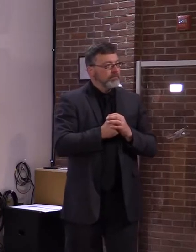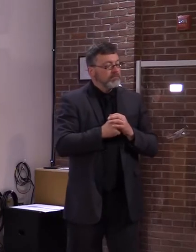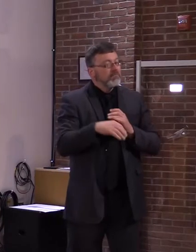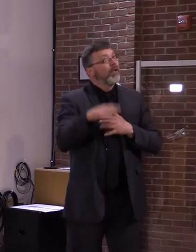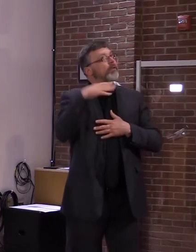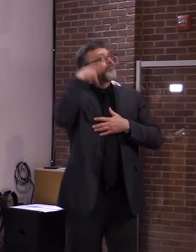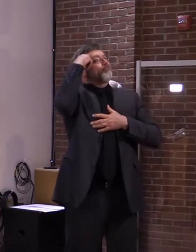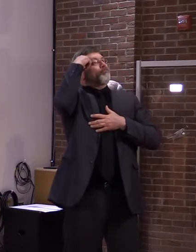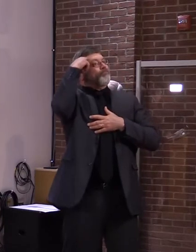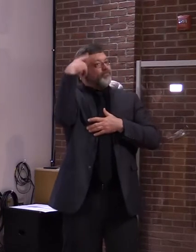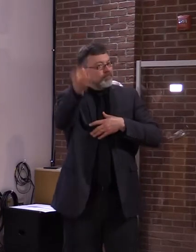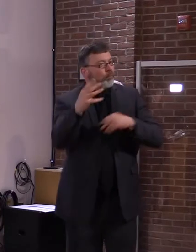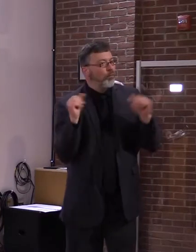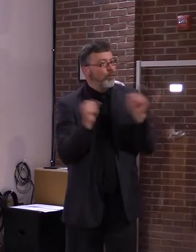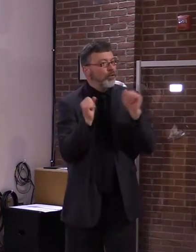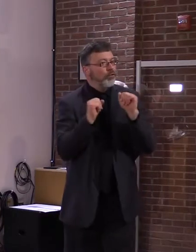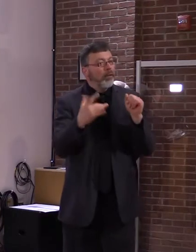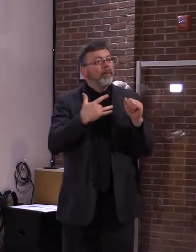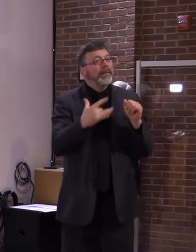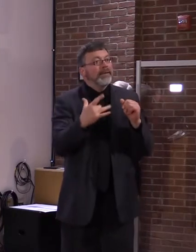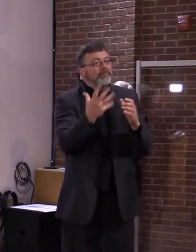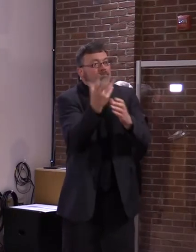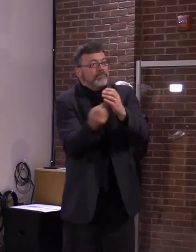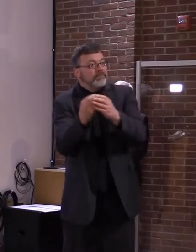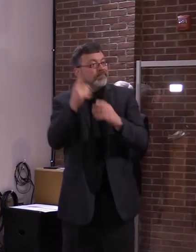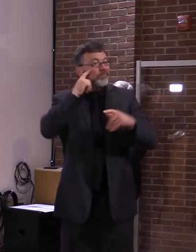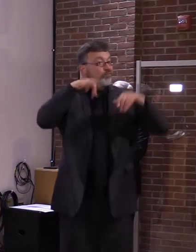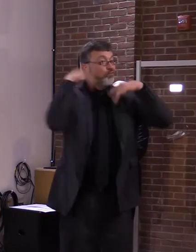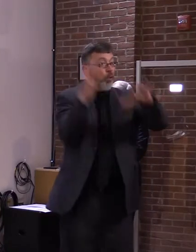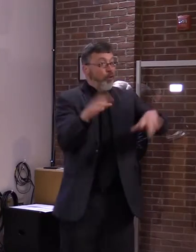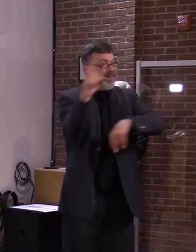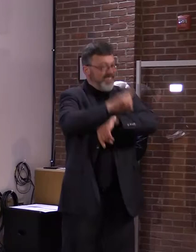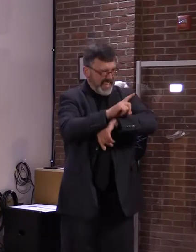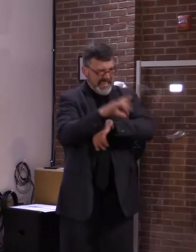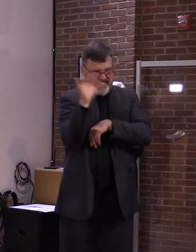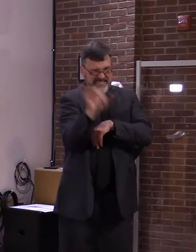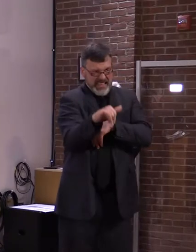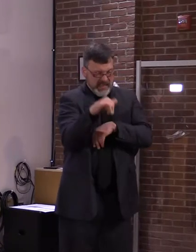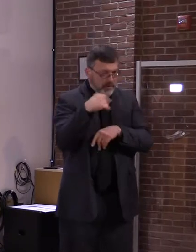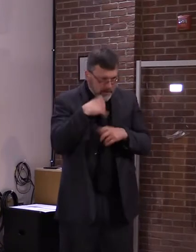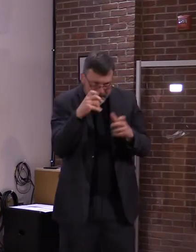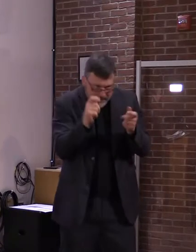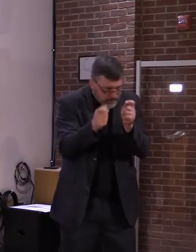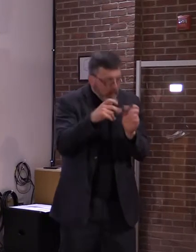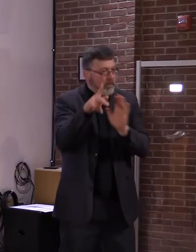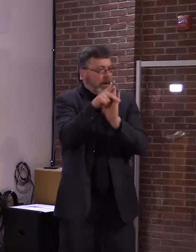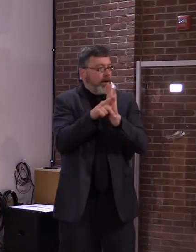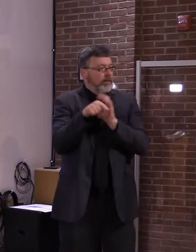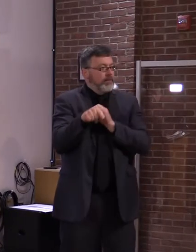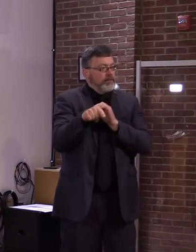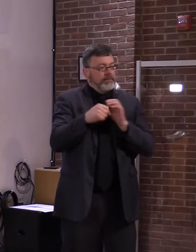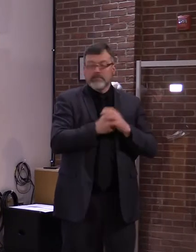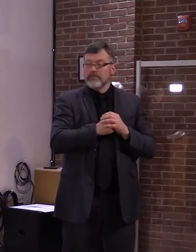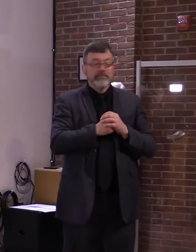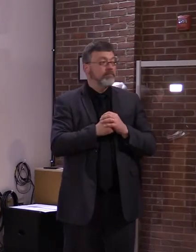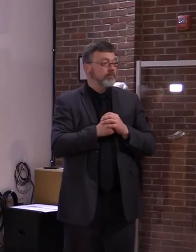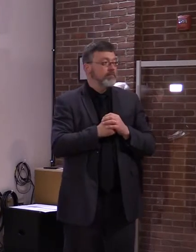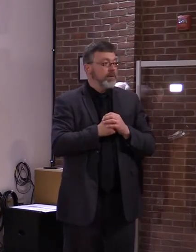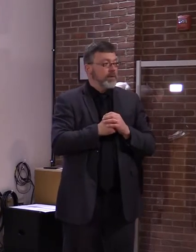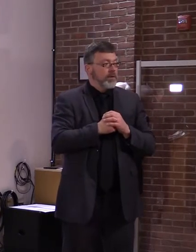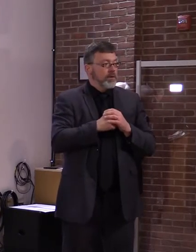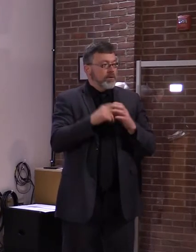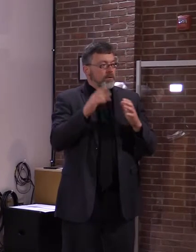previously. Again, our emphasis will be on the return to normal operations, which means a prioritization on in-person instruction and